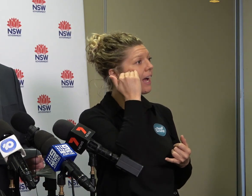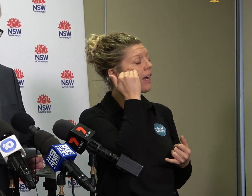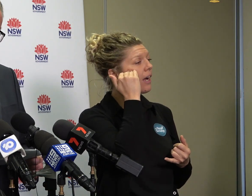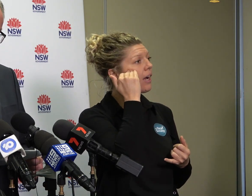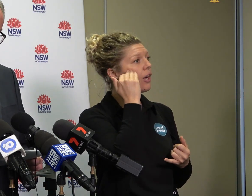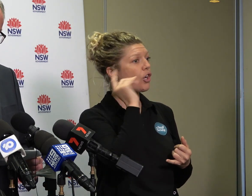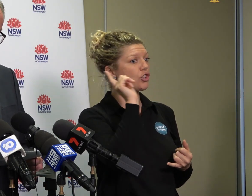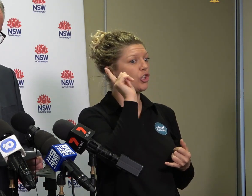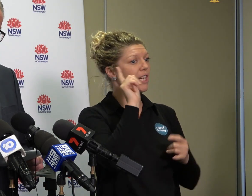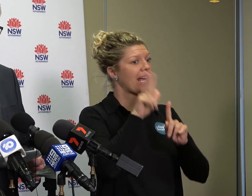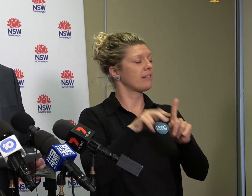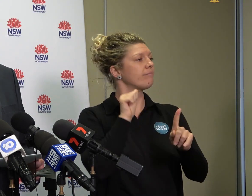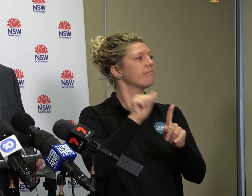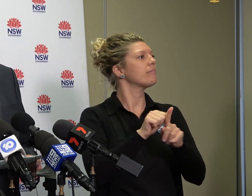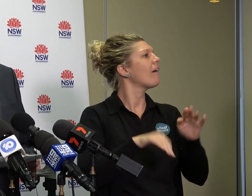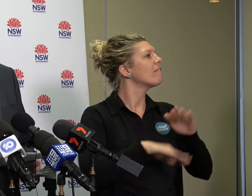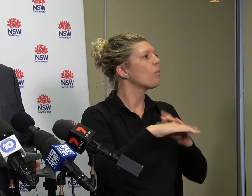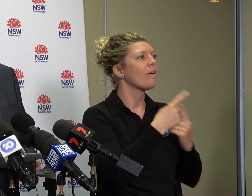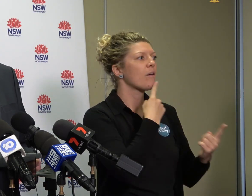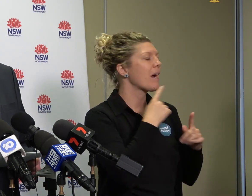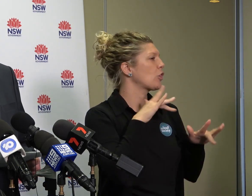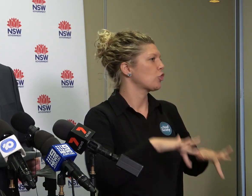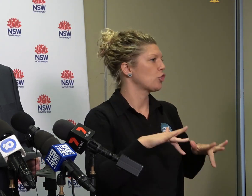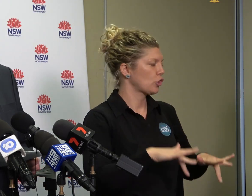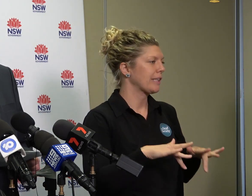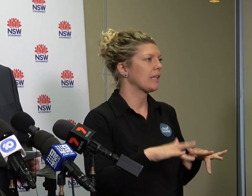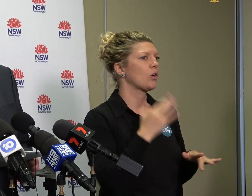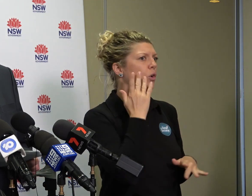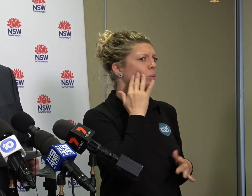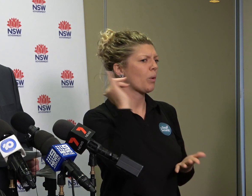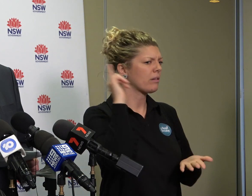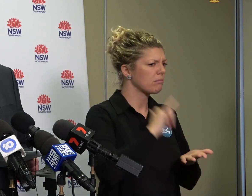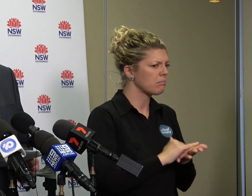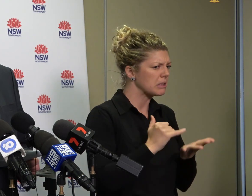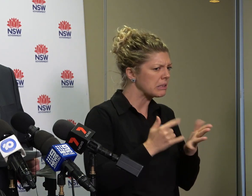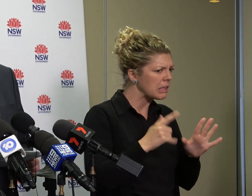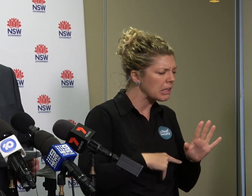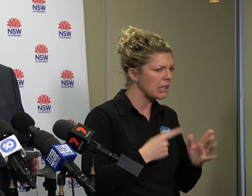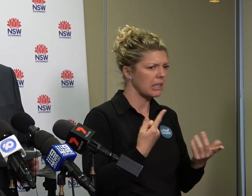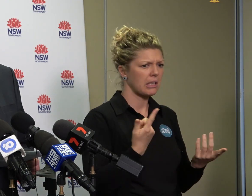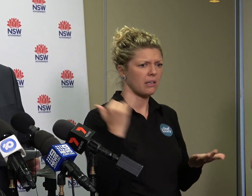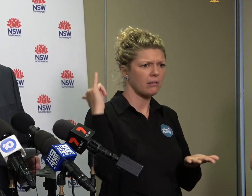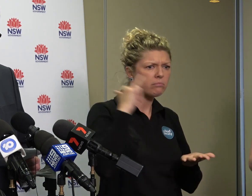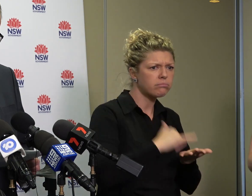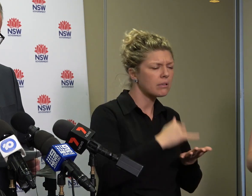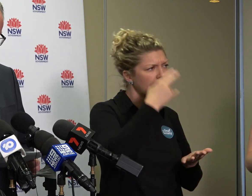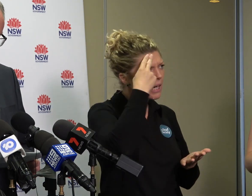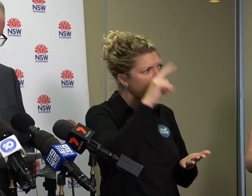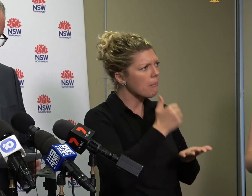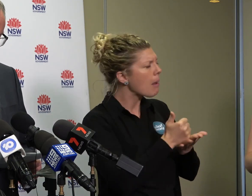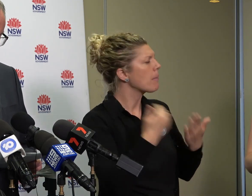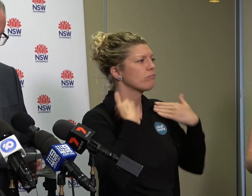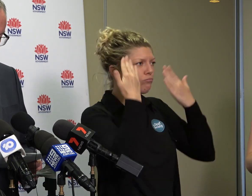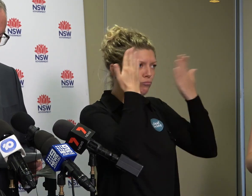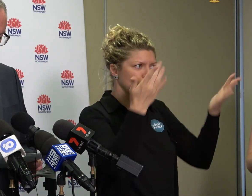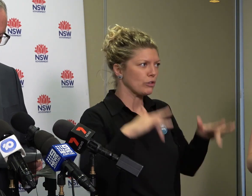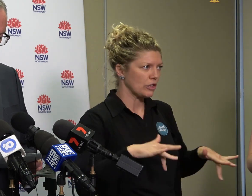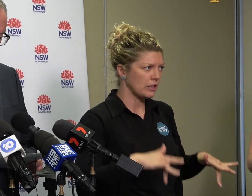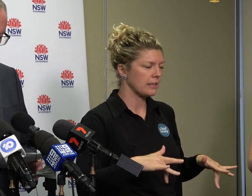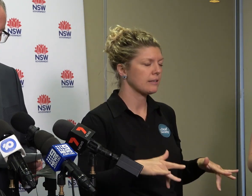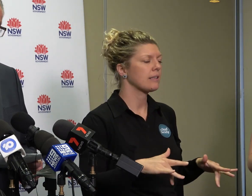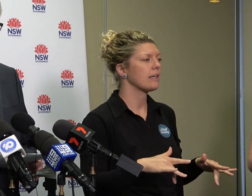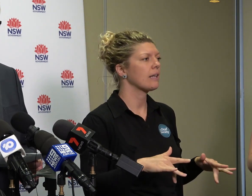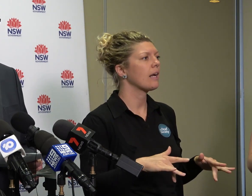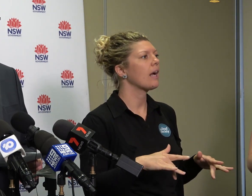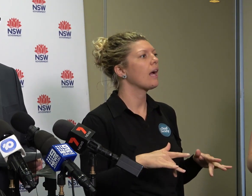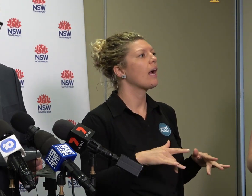diagnosed today. We don't have full details yet of when she returned to Sydney or what the flight details were. And